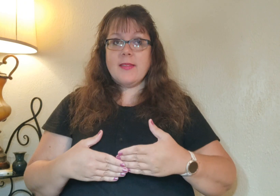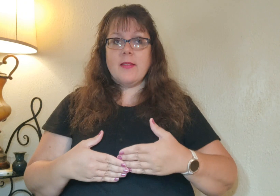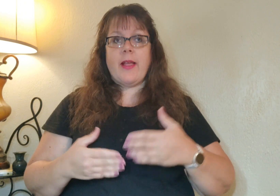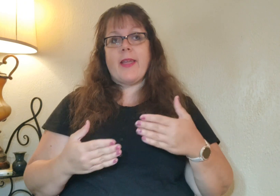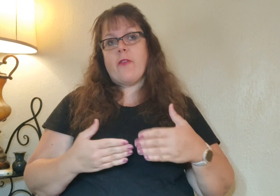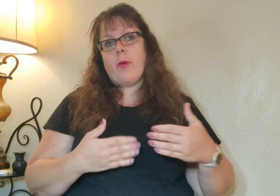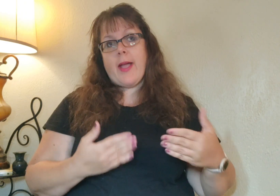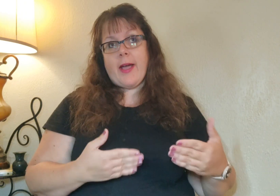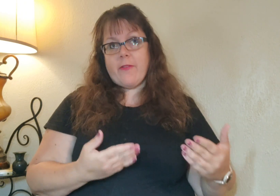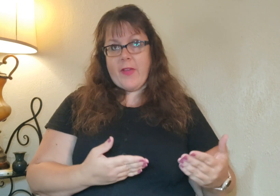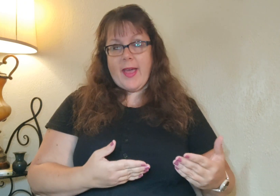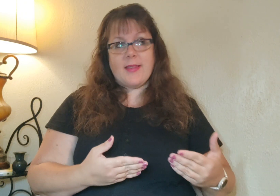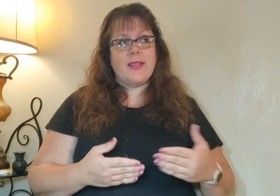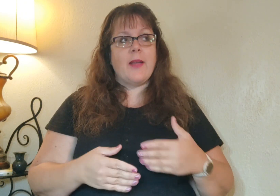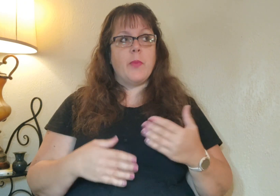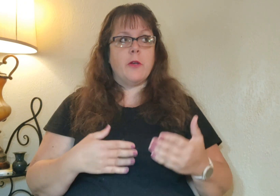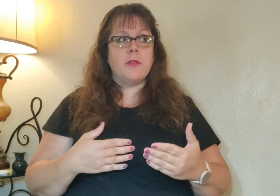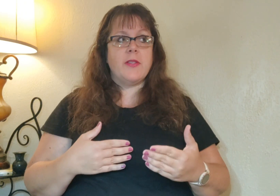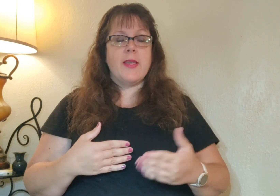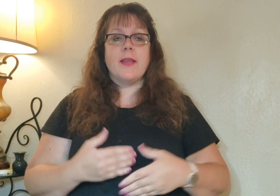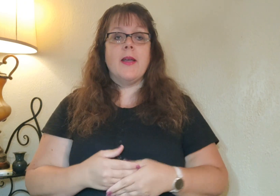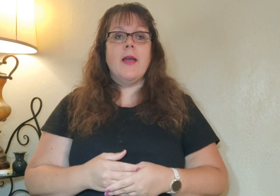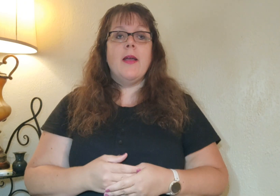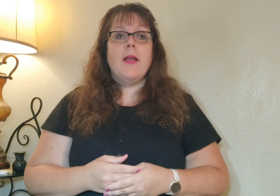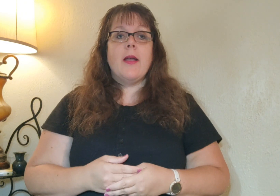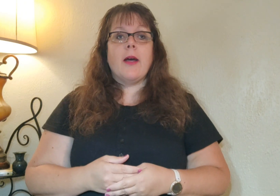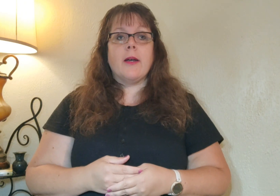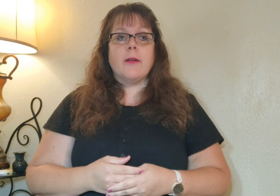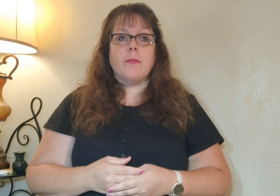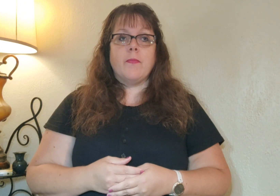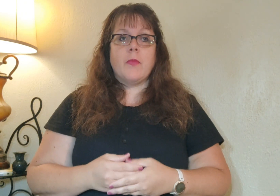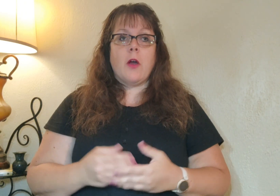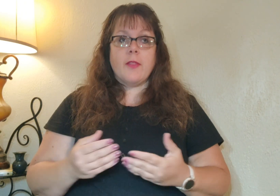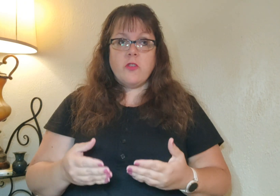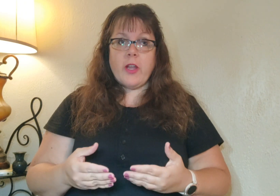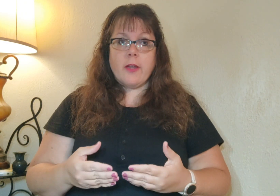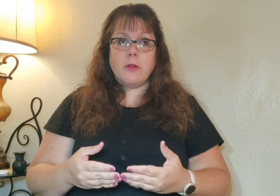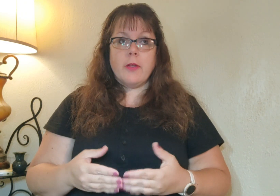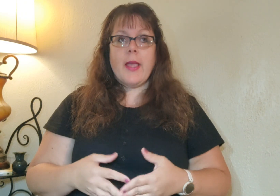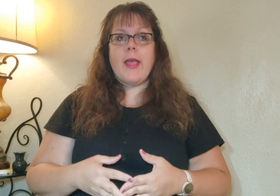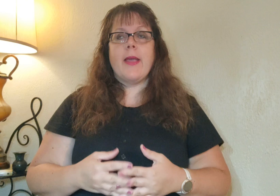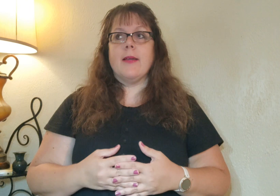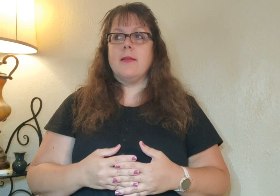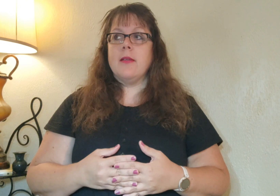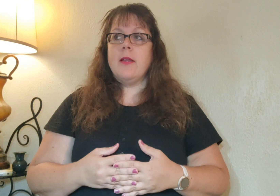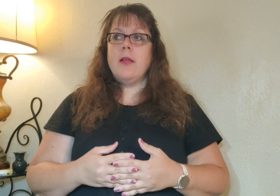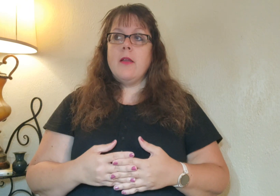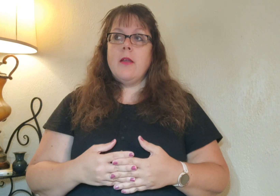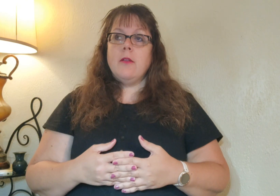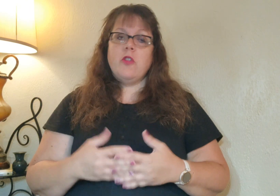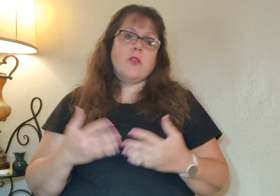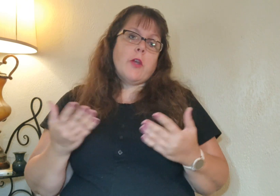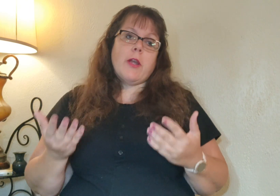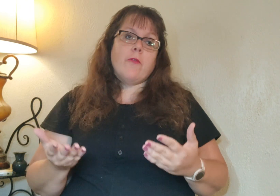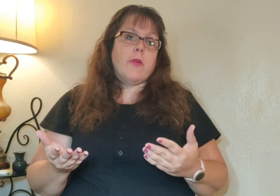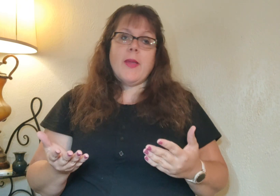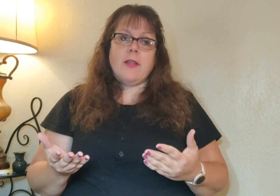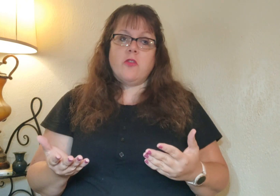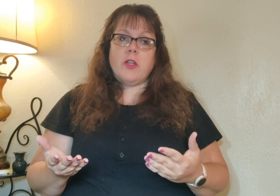facts, like FYI facts that I'm posting on the channel. And just for your